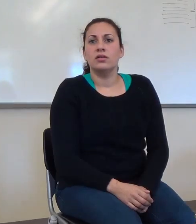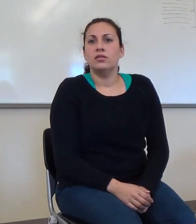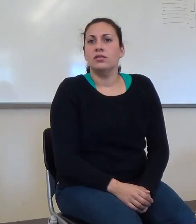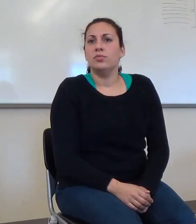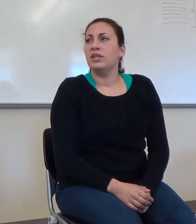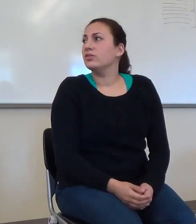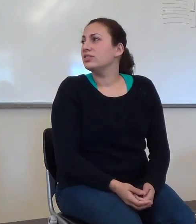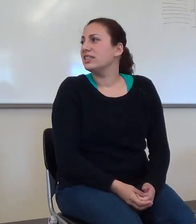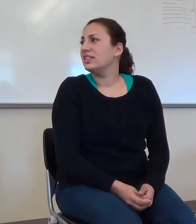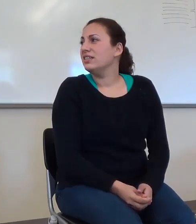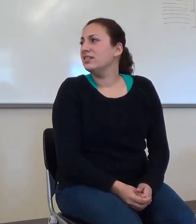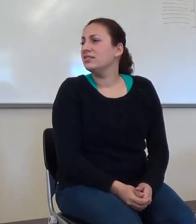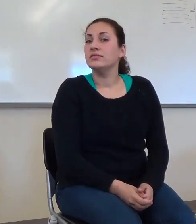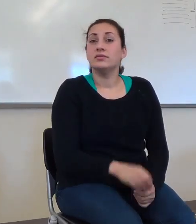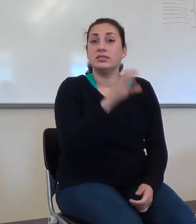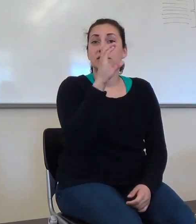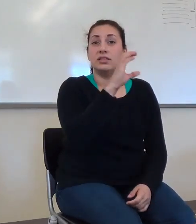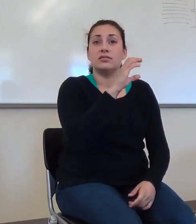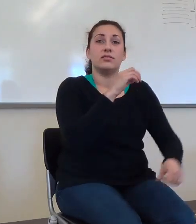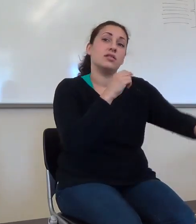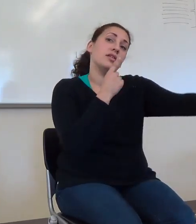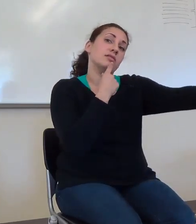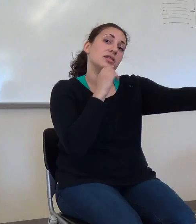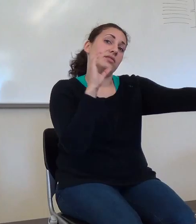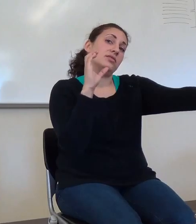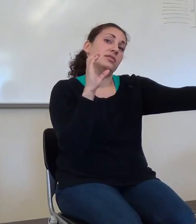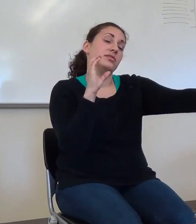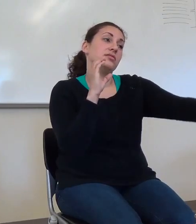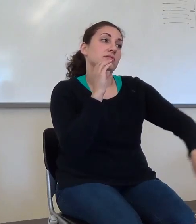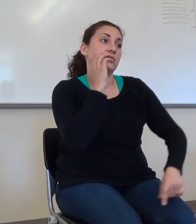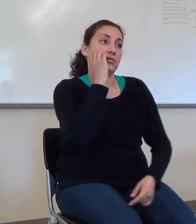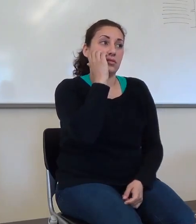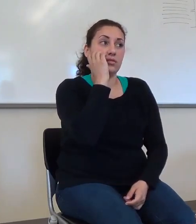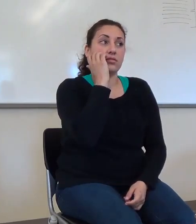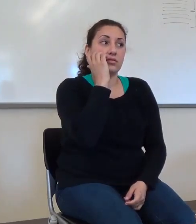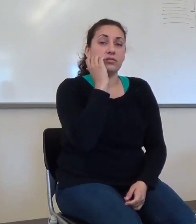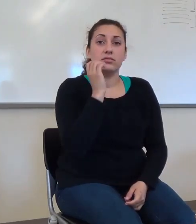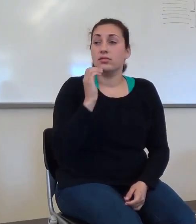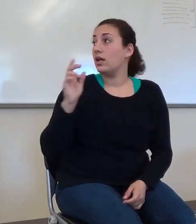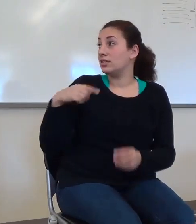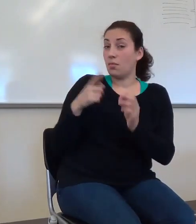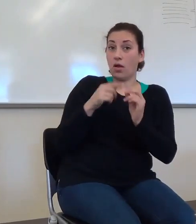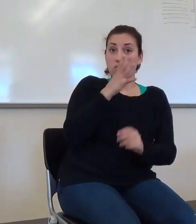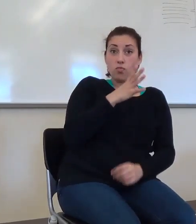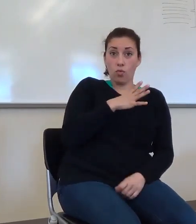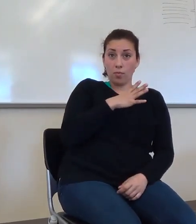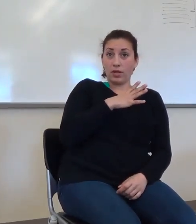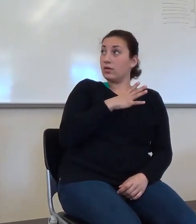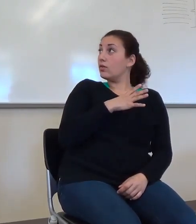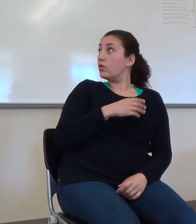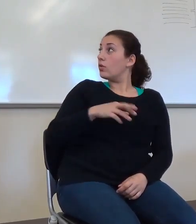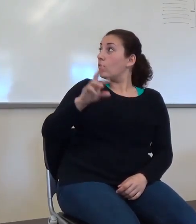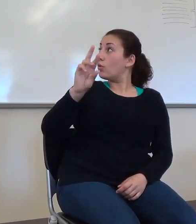What did B you or pick? C? Okay. Is it about this lady, Rabia Kadir?